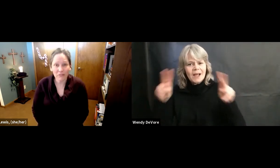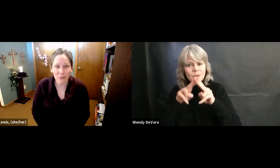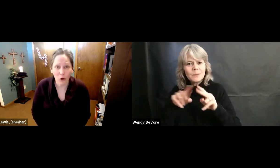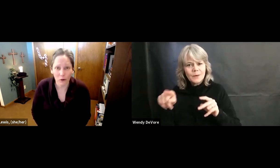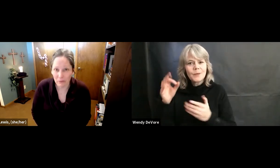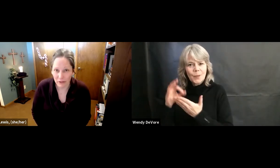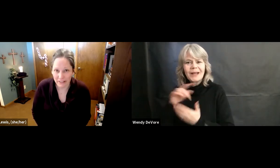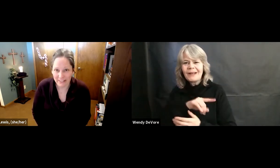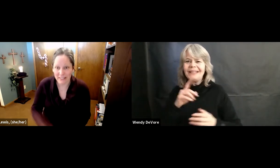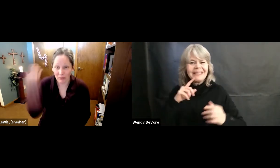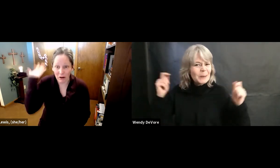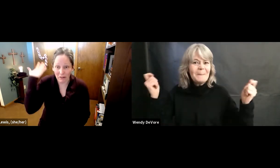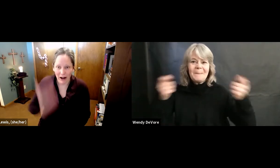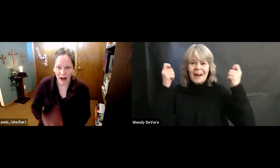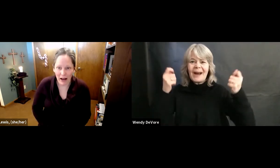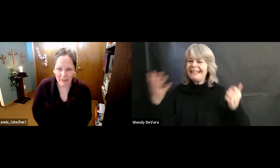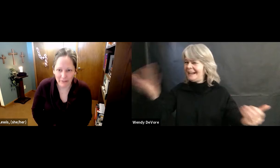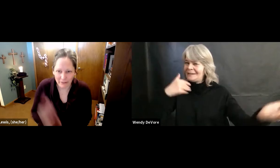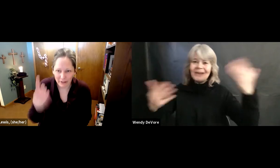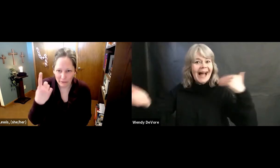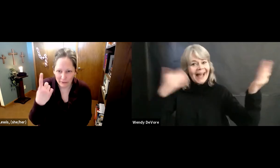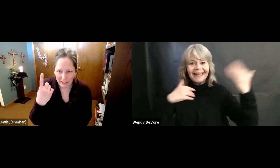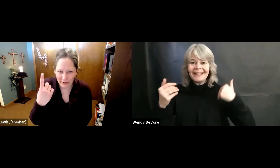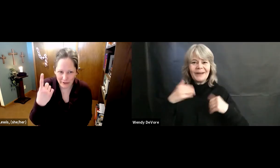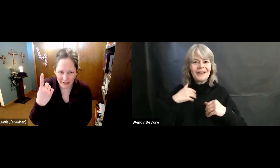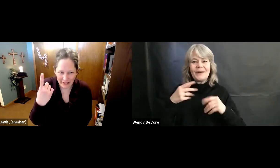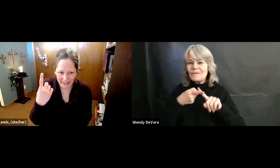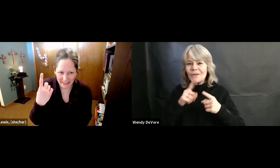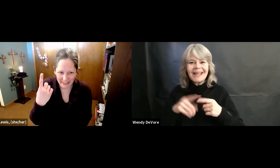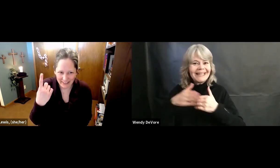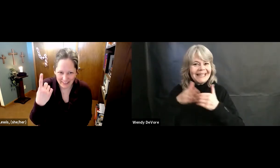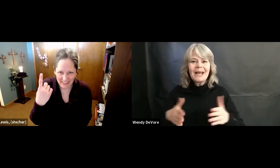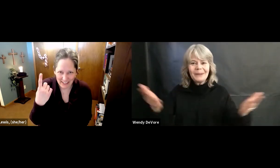She invites the whole neighborhood and says, come over, I found one coin.